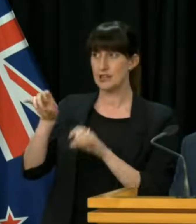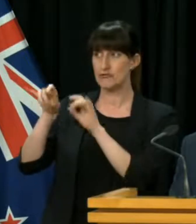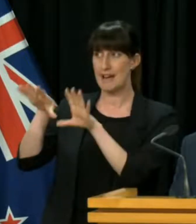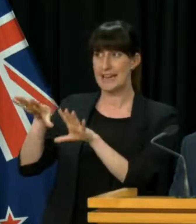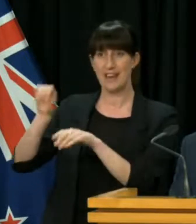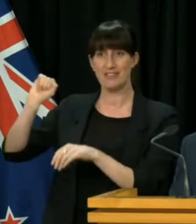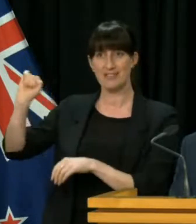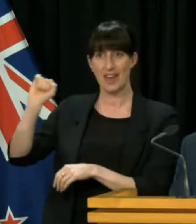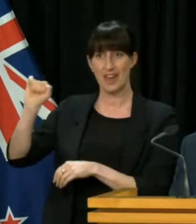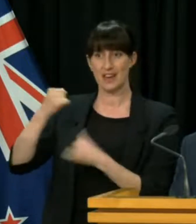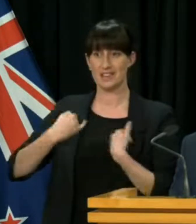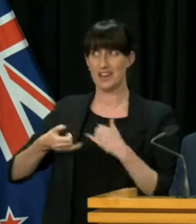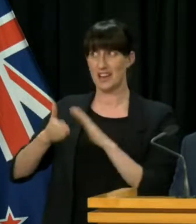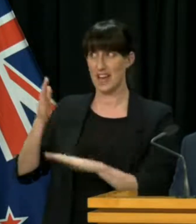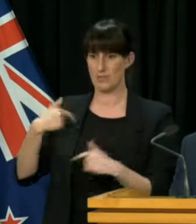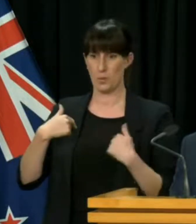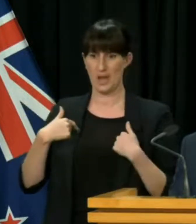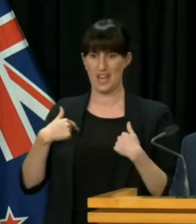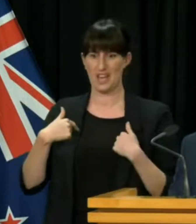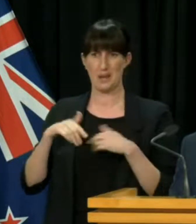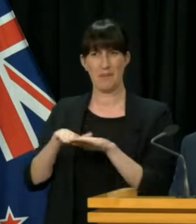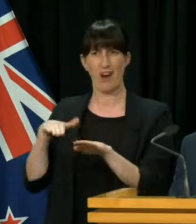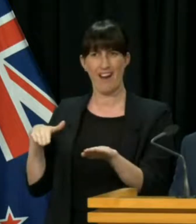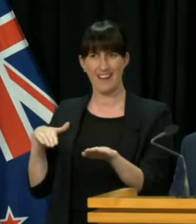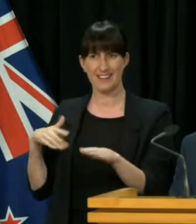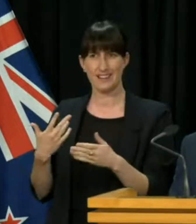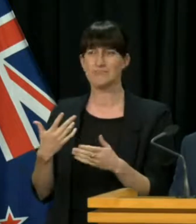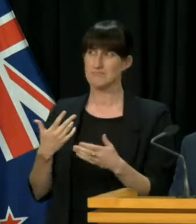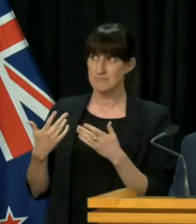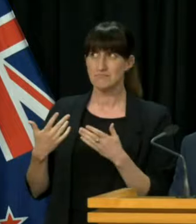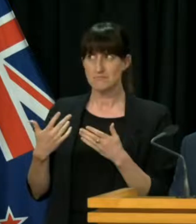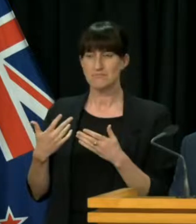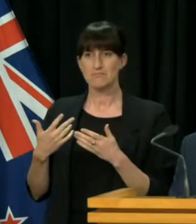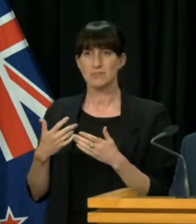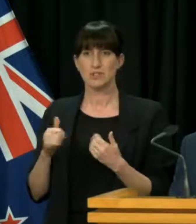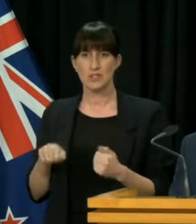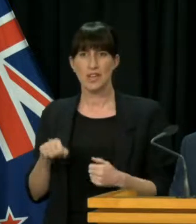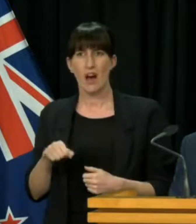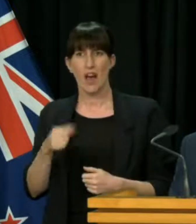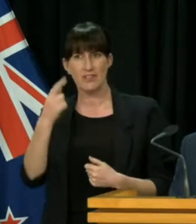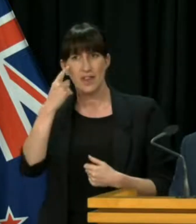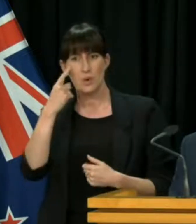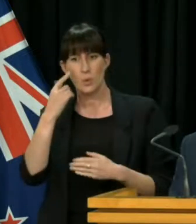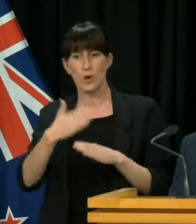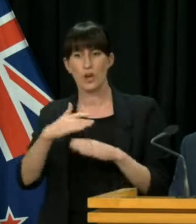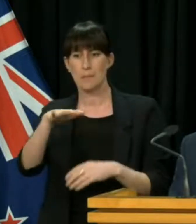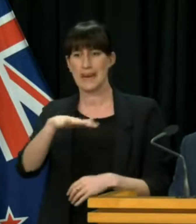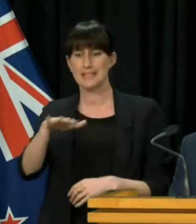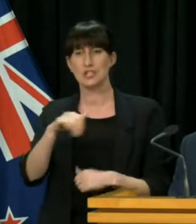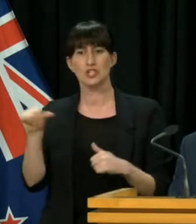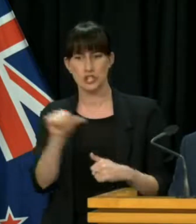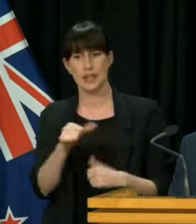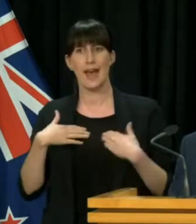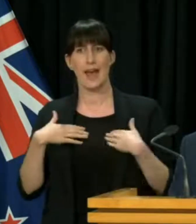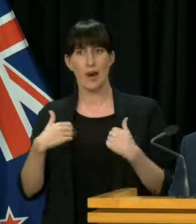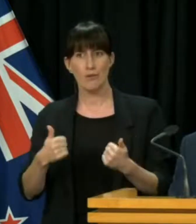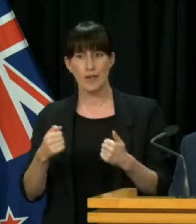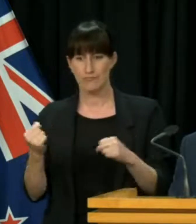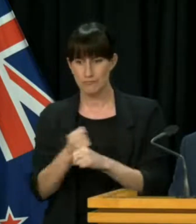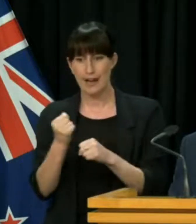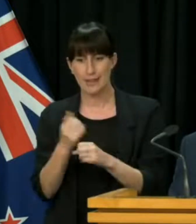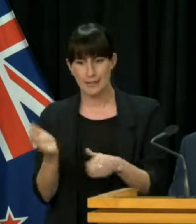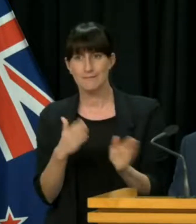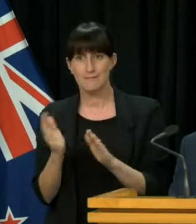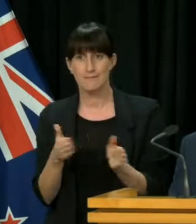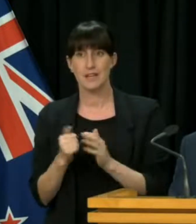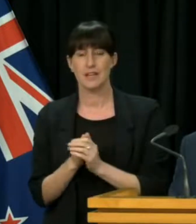short. And this is actually about making sure that we have productive, healthy workplaces. The last thing we want are people coming to